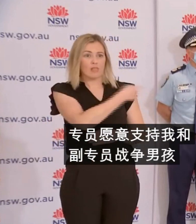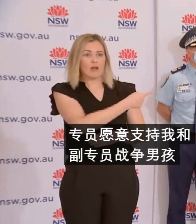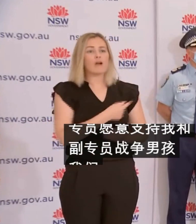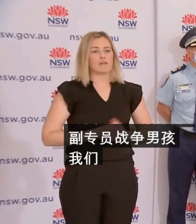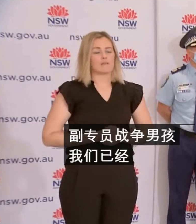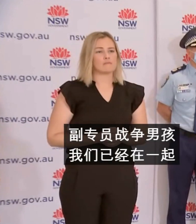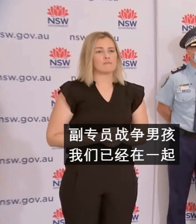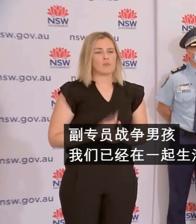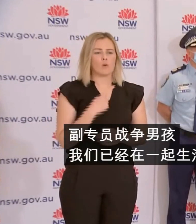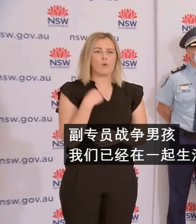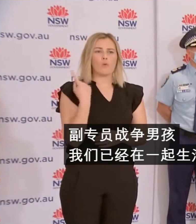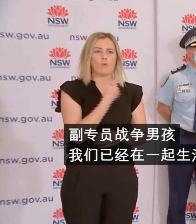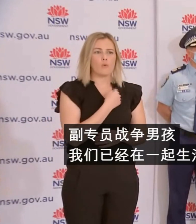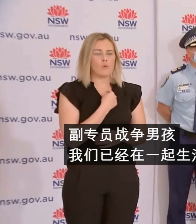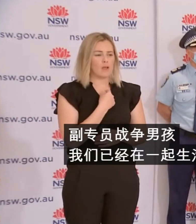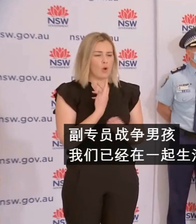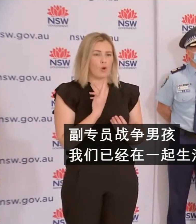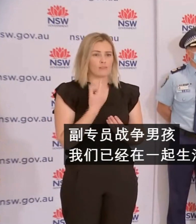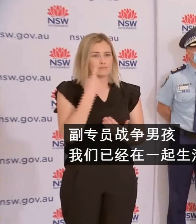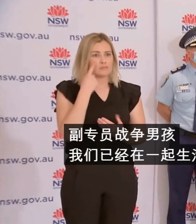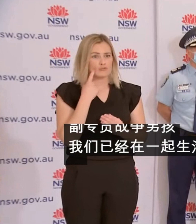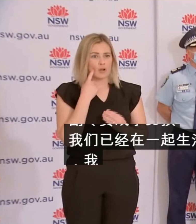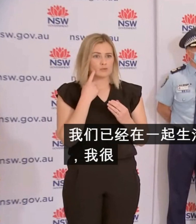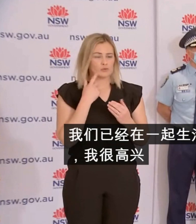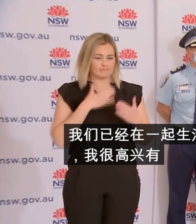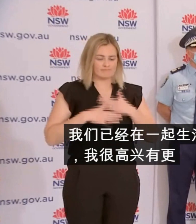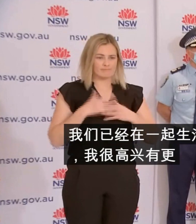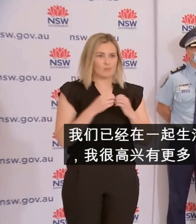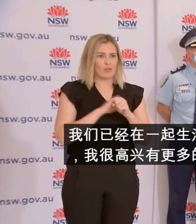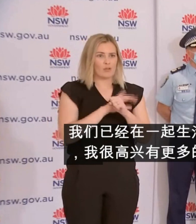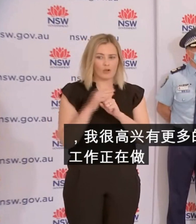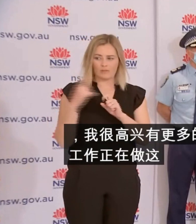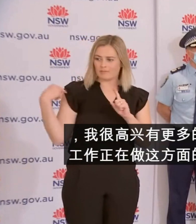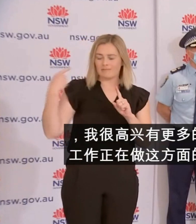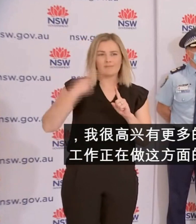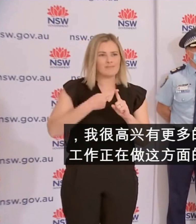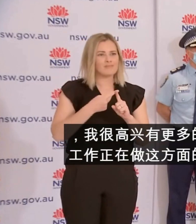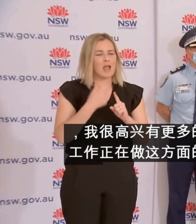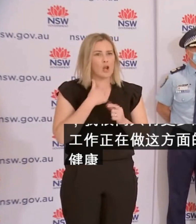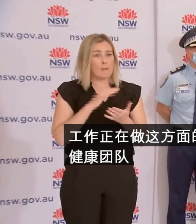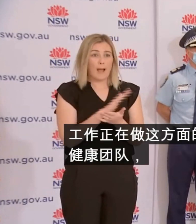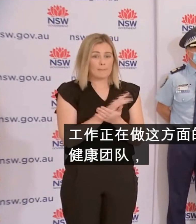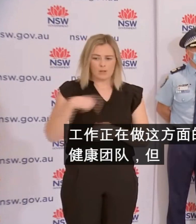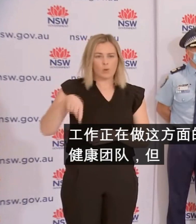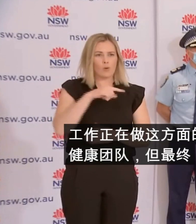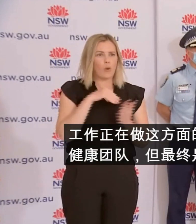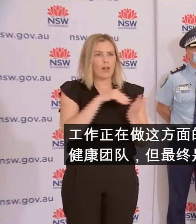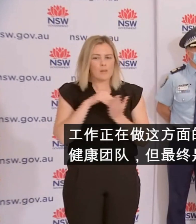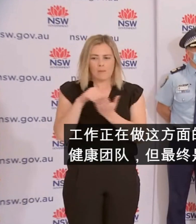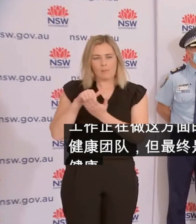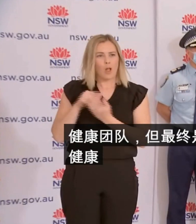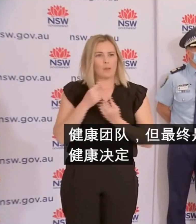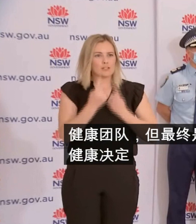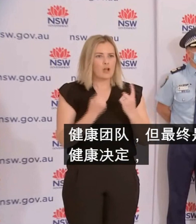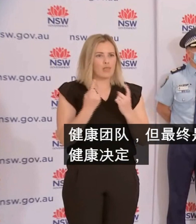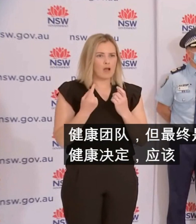Warboys. We've lived this for 20 months together, and I'm delighted that there's some more work being done on that and helping our health team. But it is in the